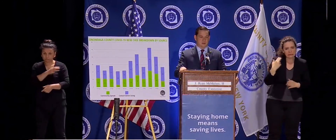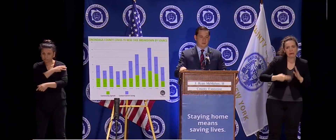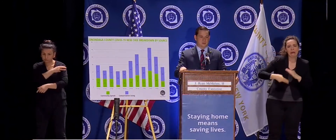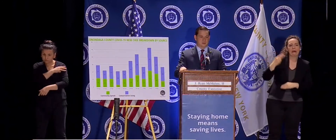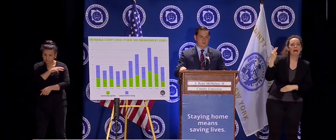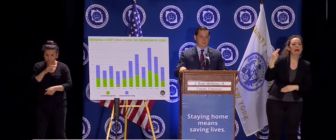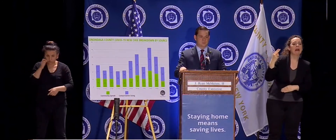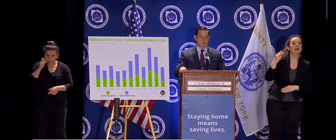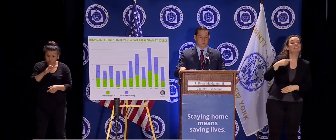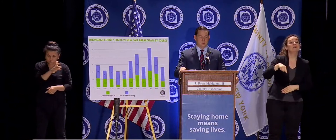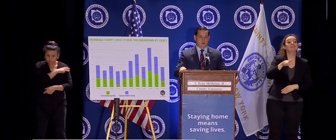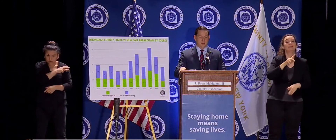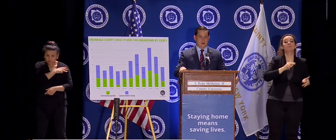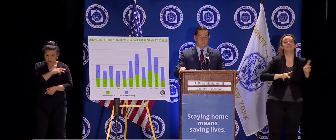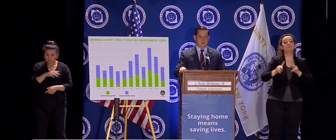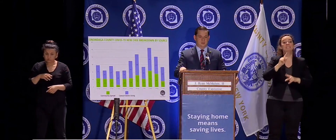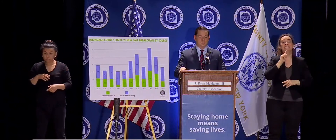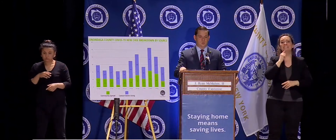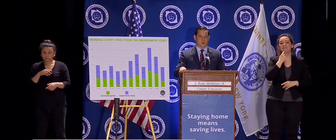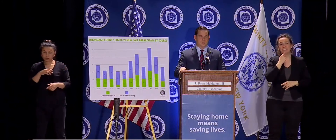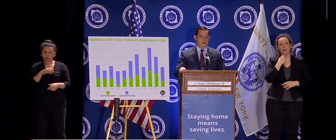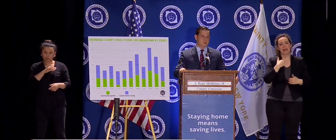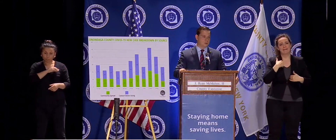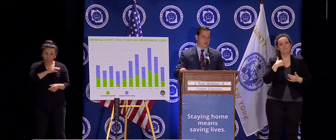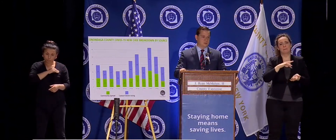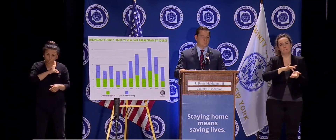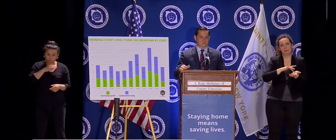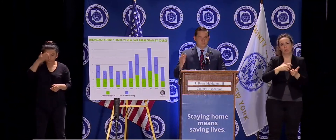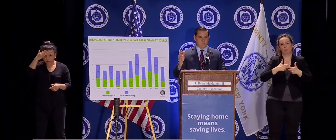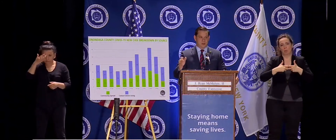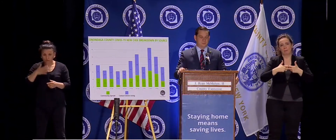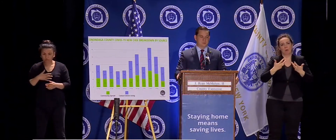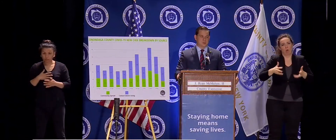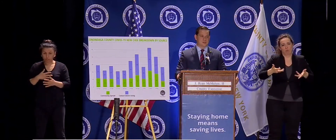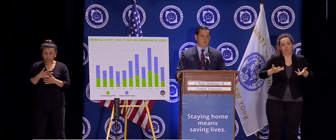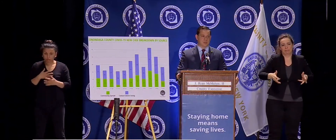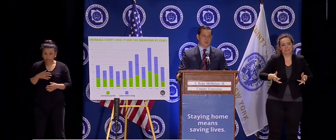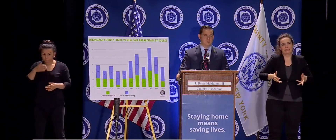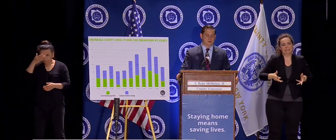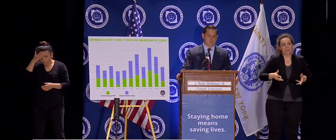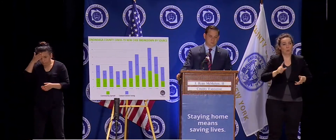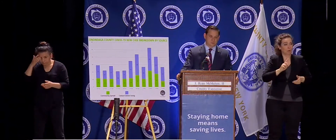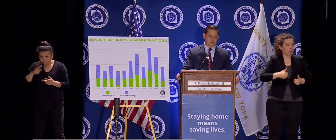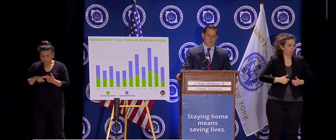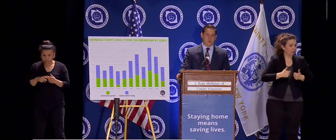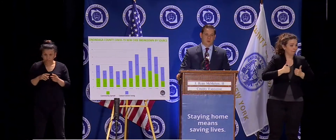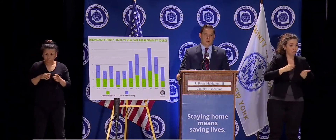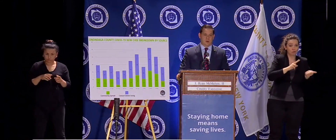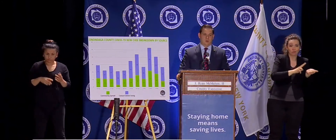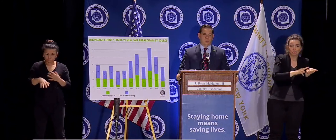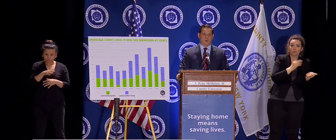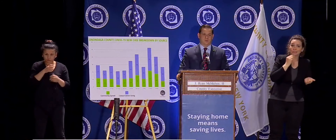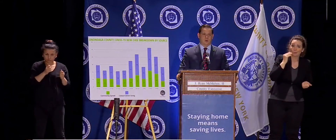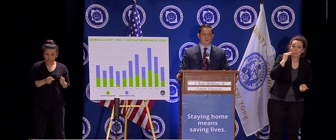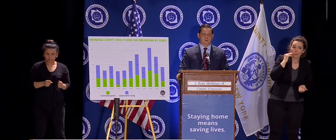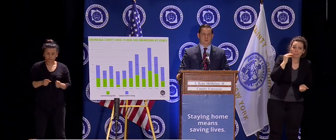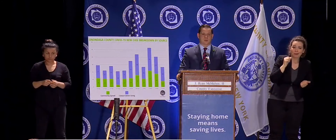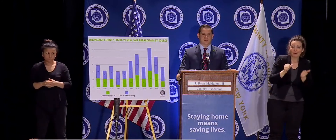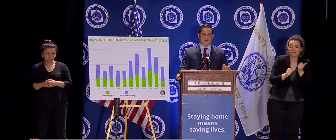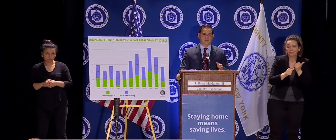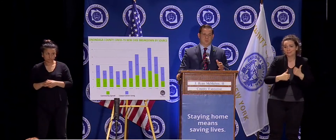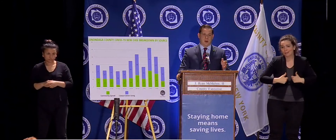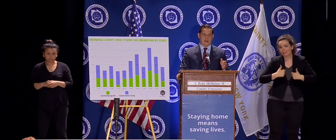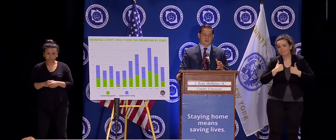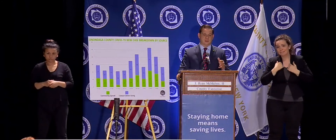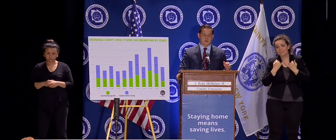medical conditions, where do they live, right? You look at some of the ages, where do folks in some of